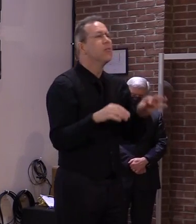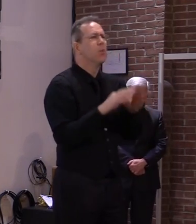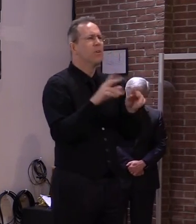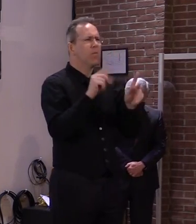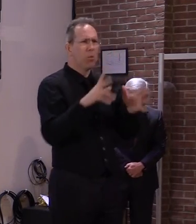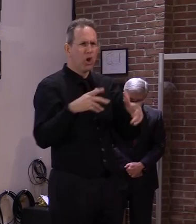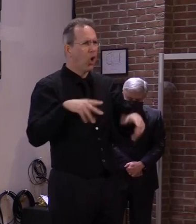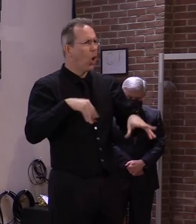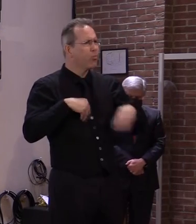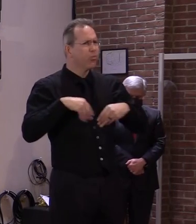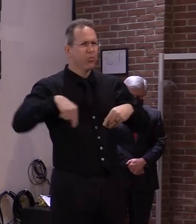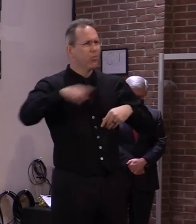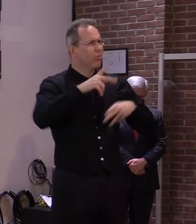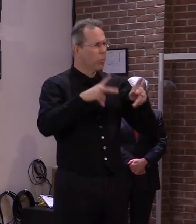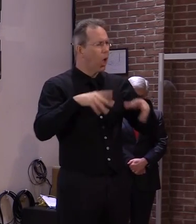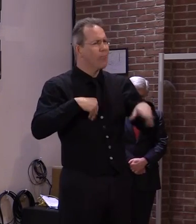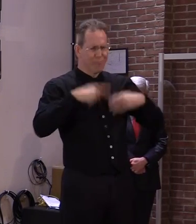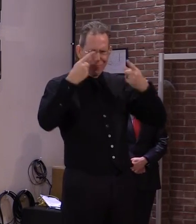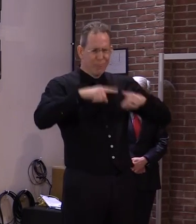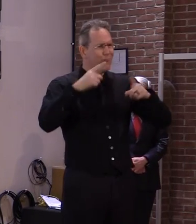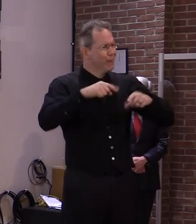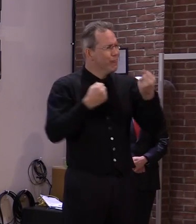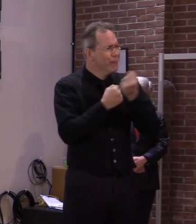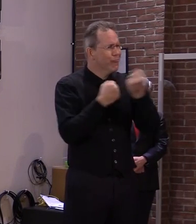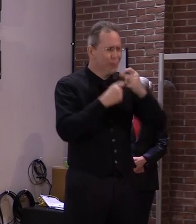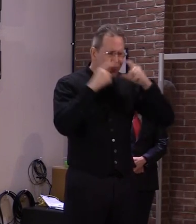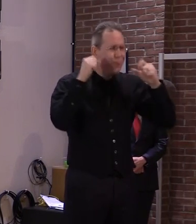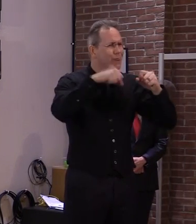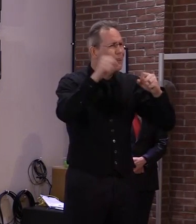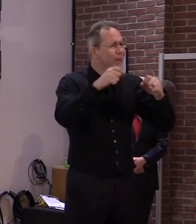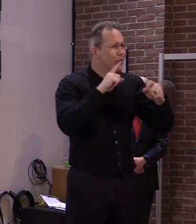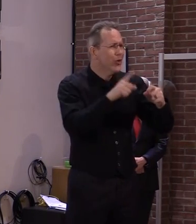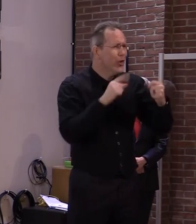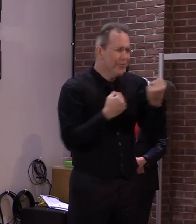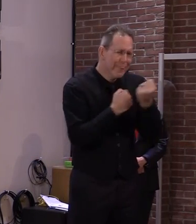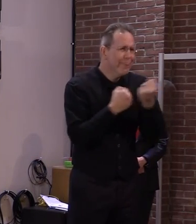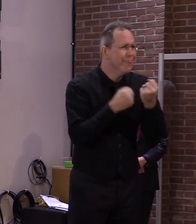And I would advocate again, this situation with UPS